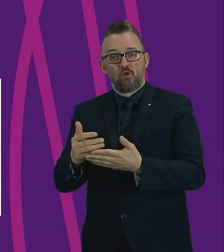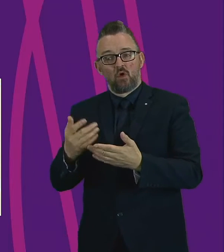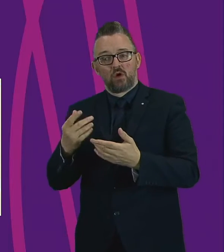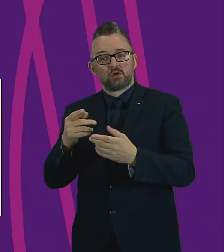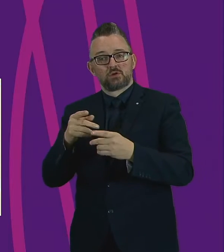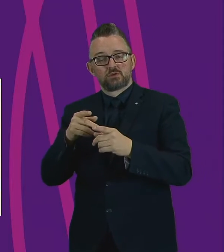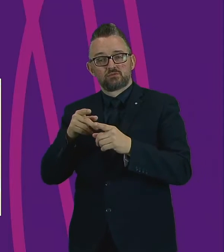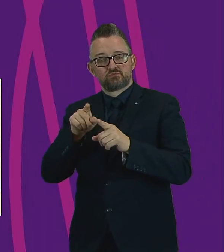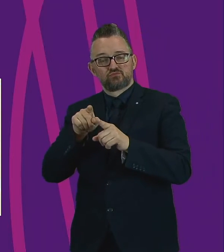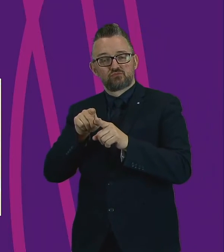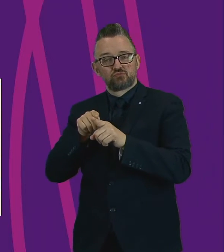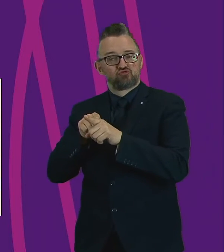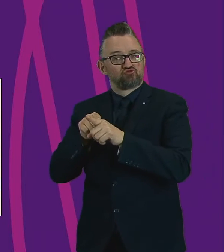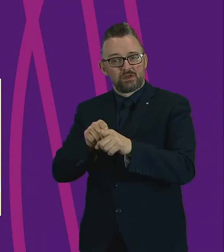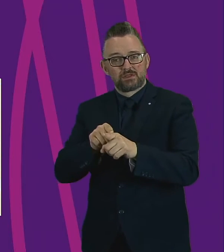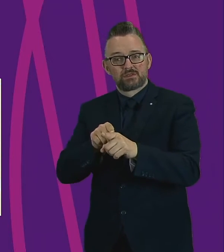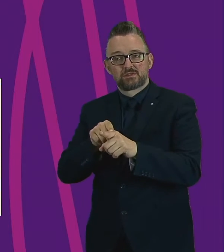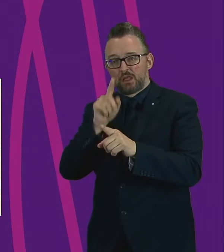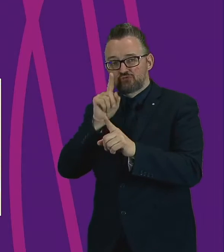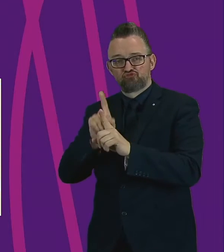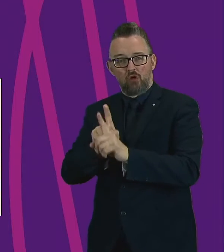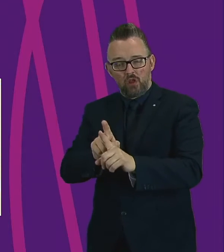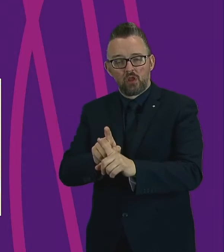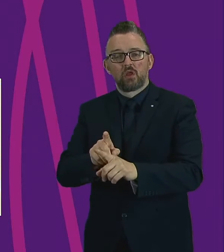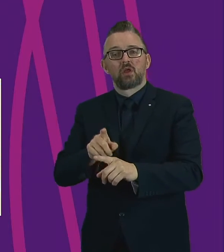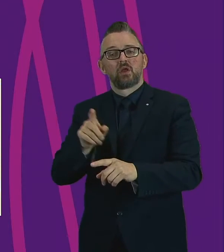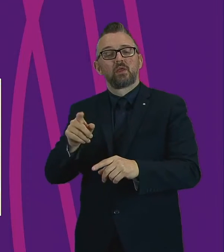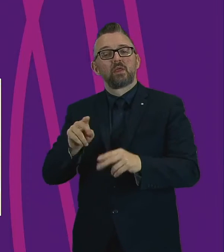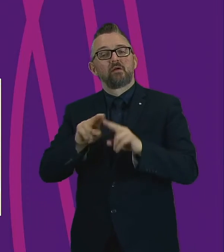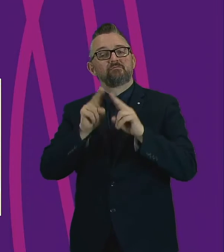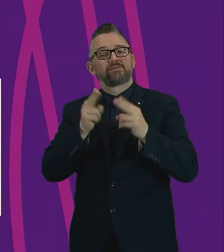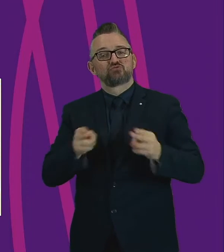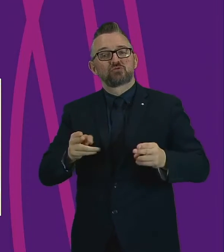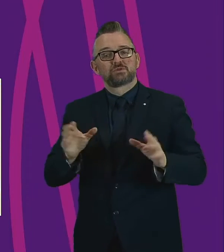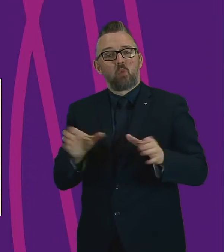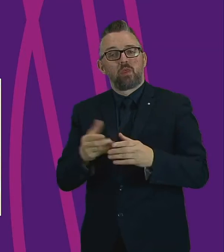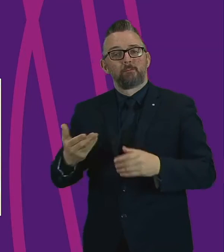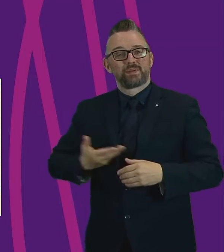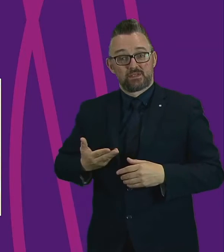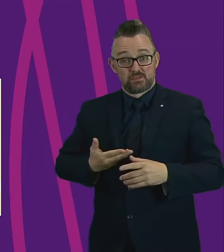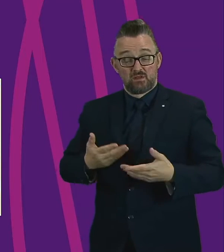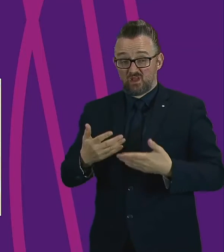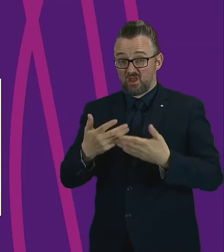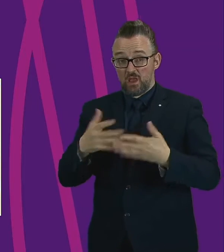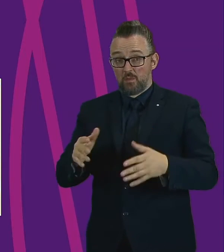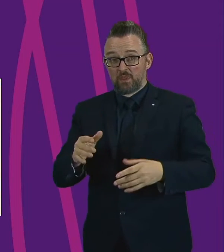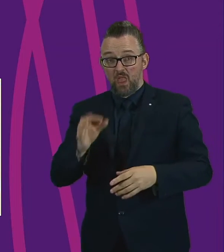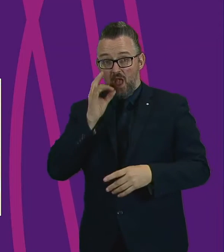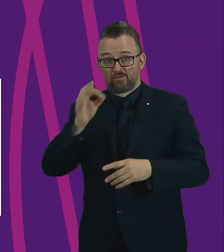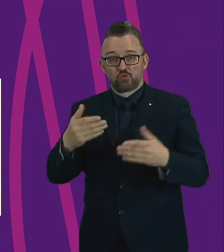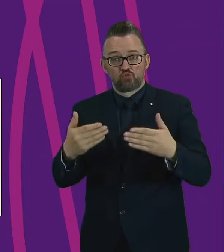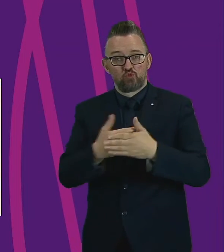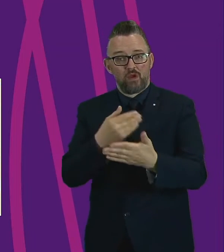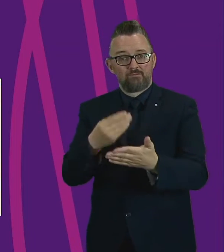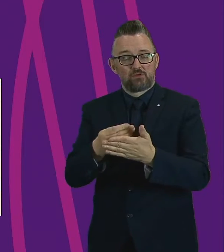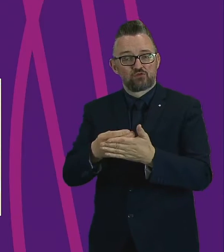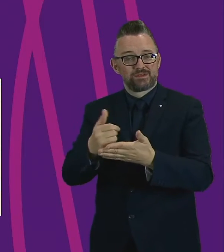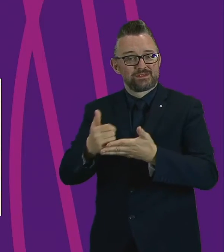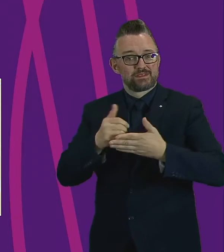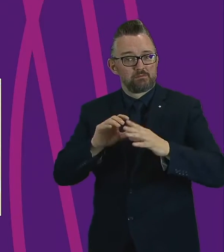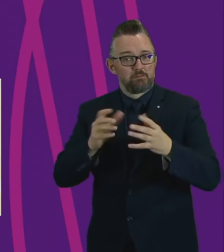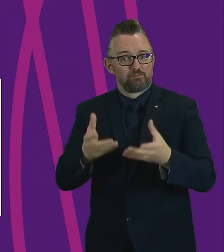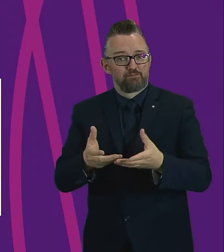measures that have forced them to reclose. The Federation of Small Businesses has already called for a new financial assistance package